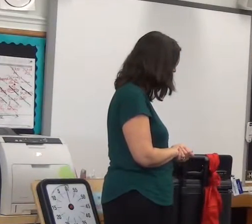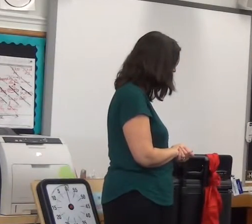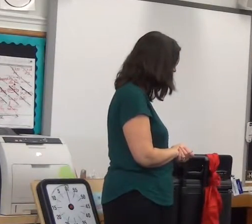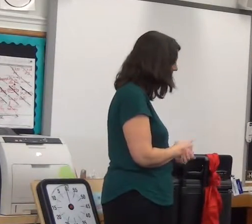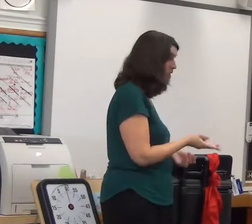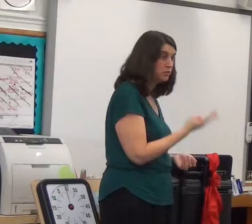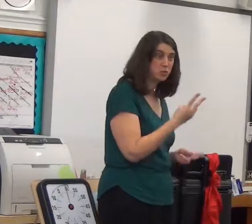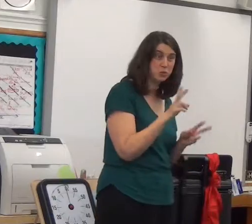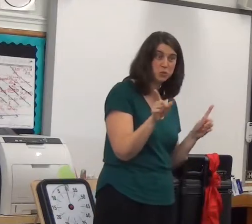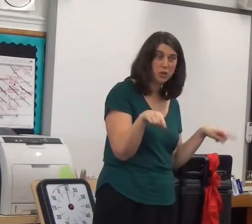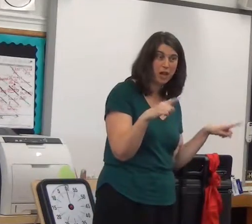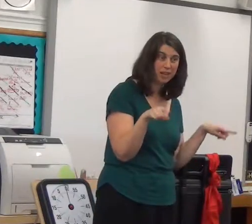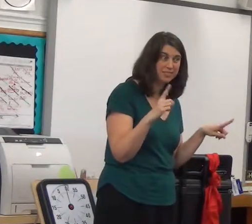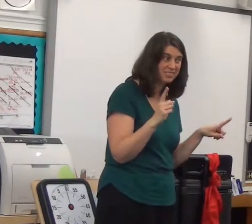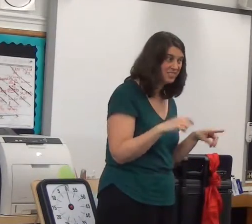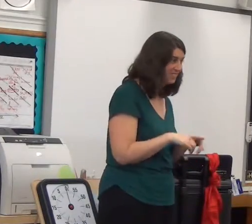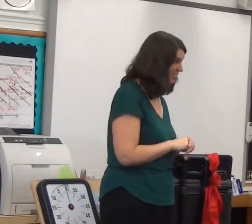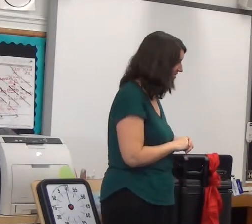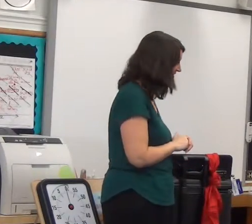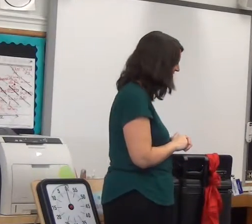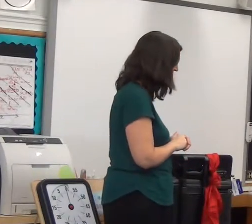We have two wands.